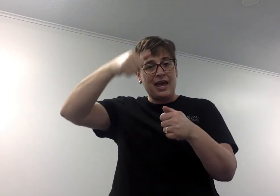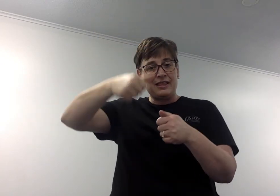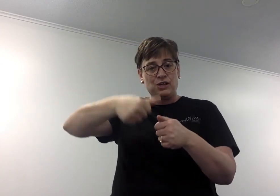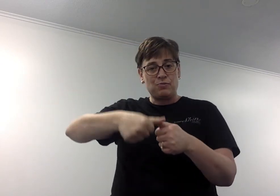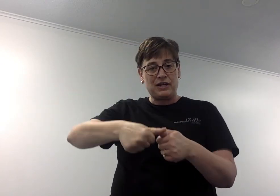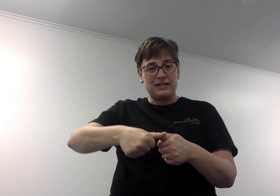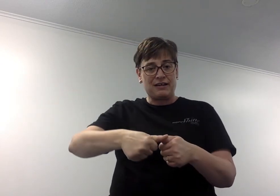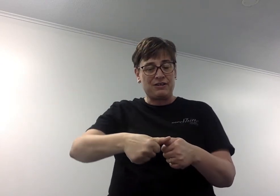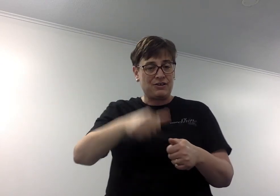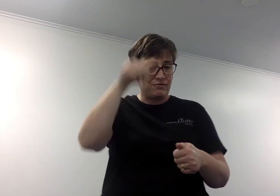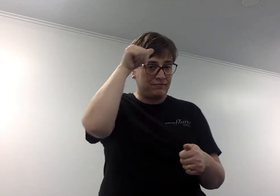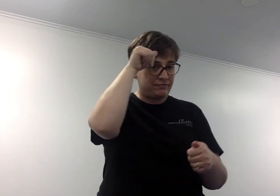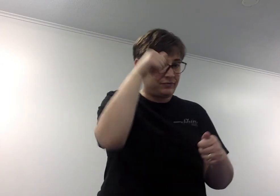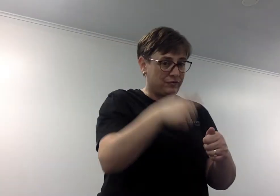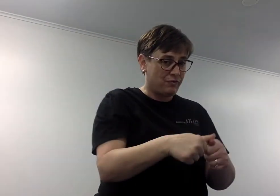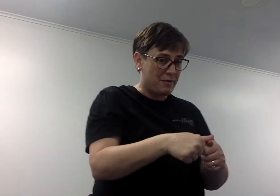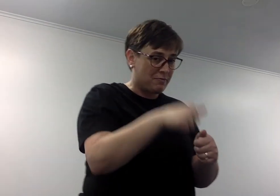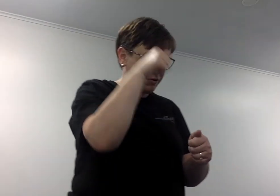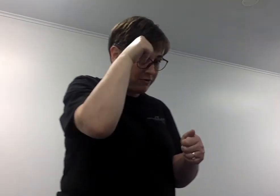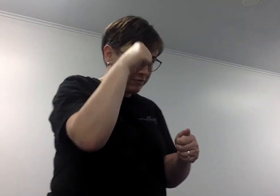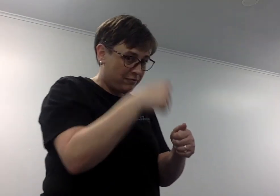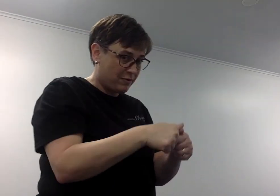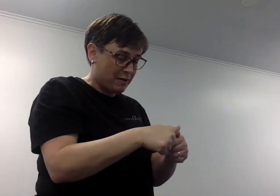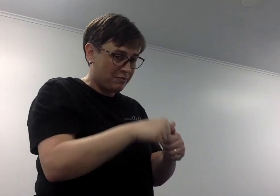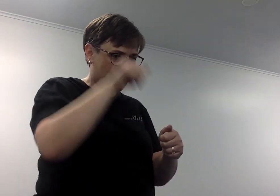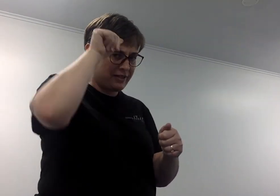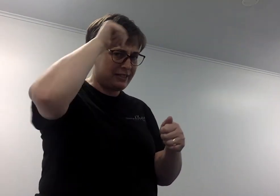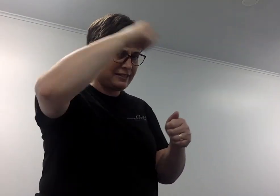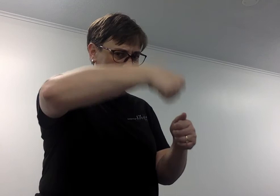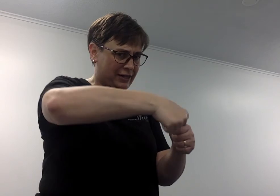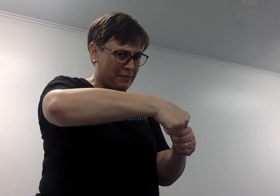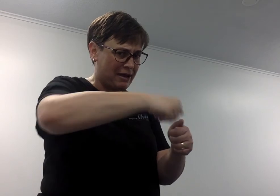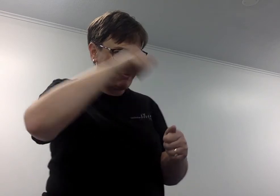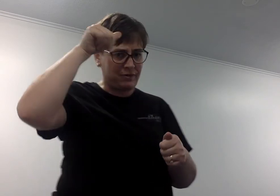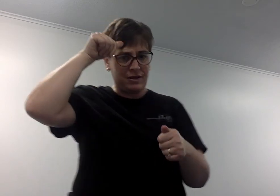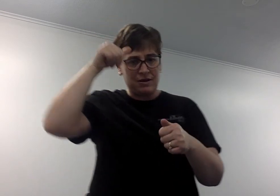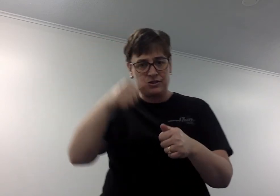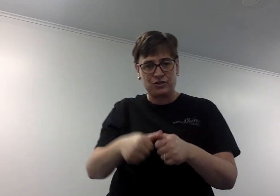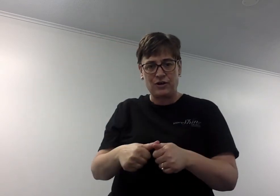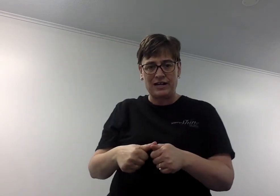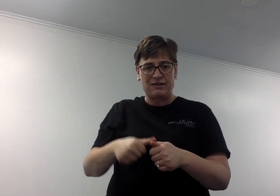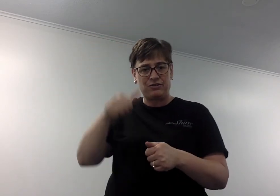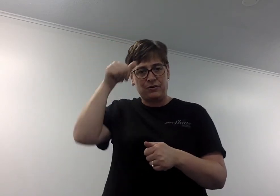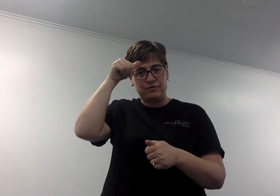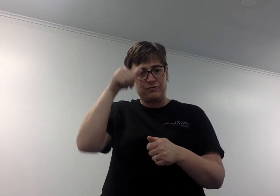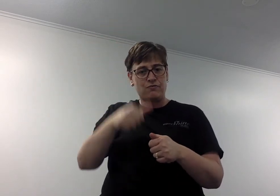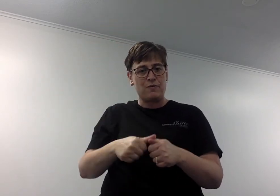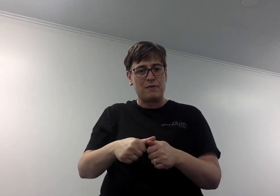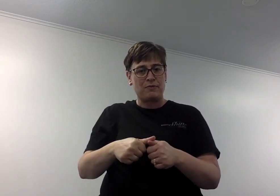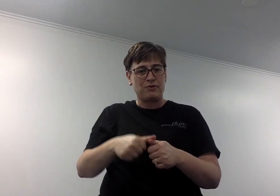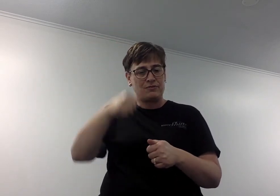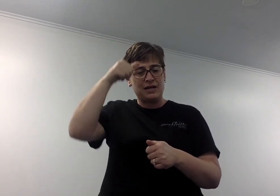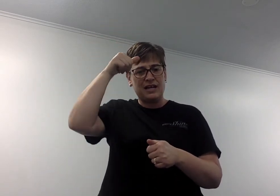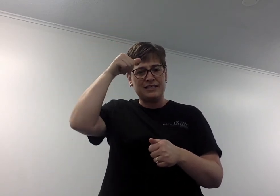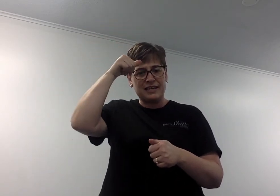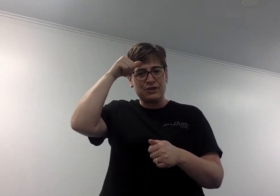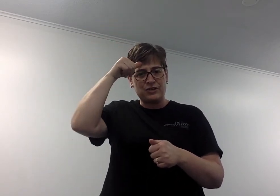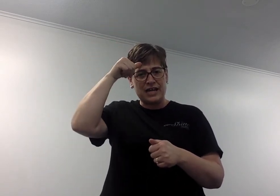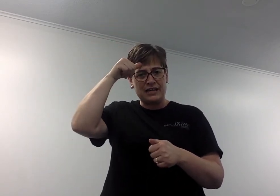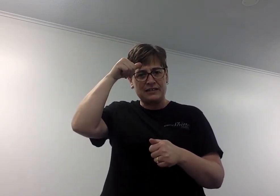then you bring it down here. Remember. And it doesn't have to come out. Just straight down to it. Remember. It's like you're taking something